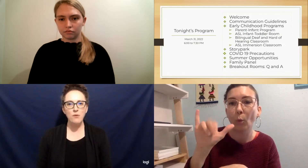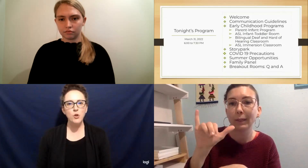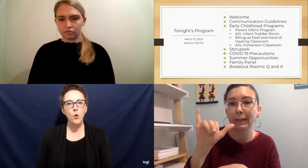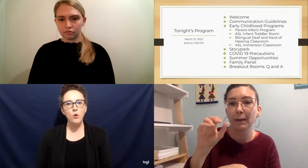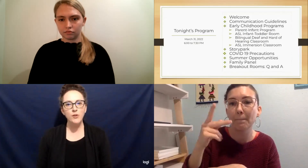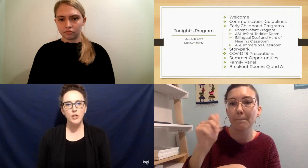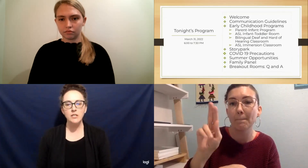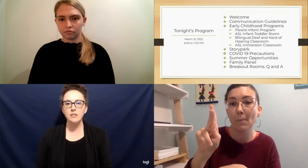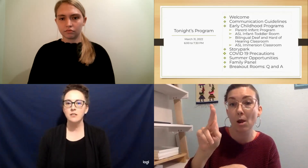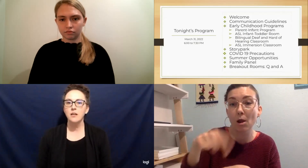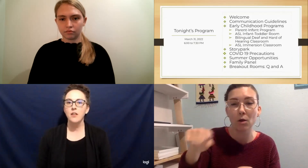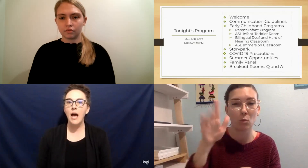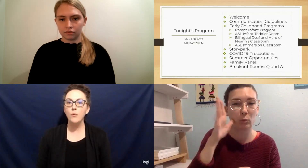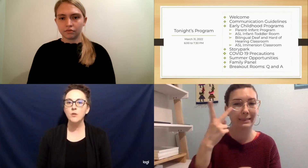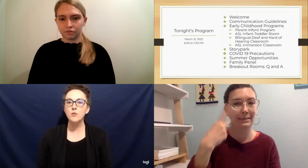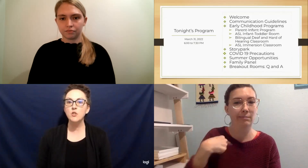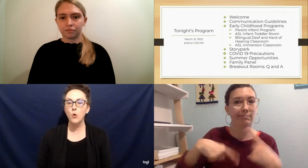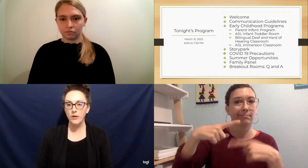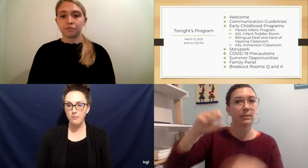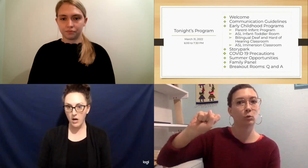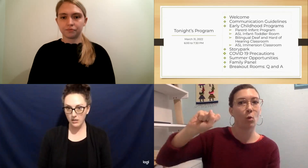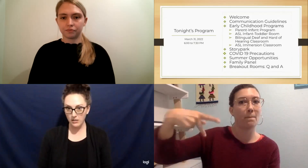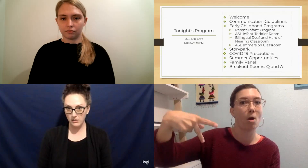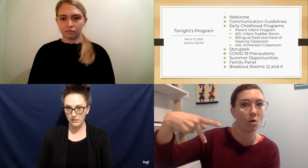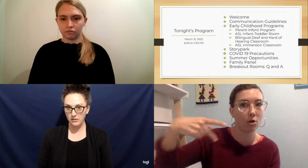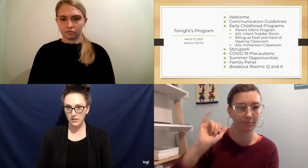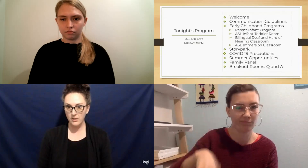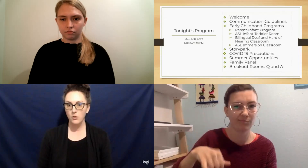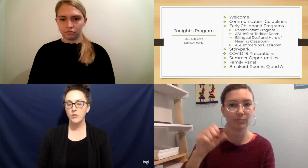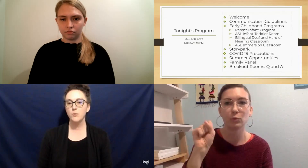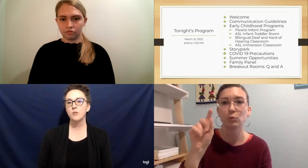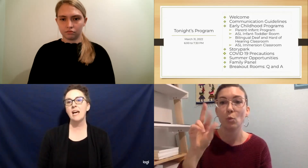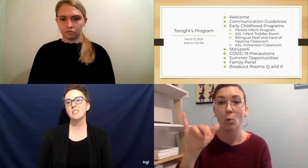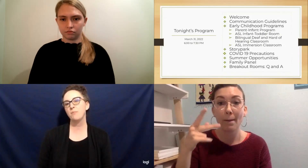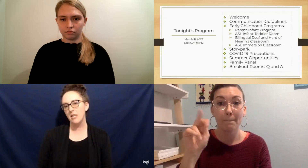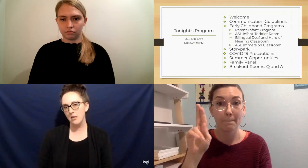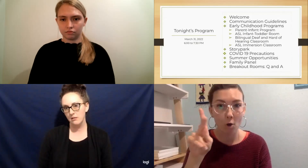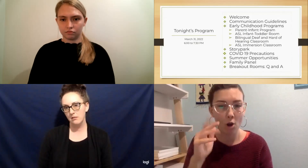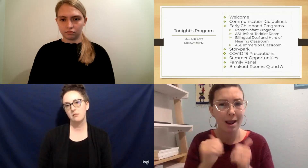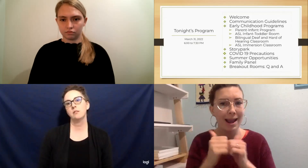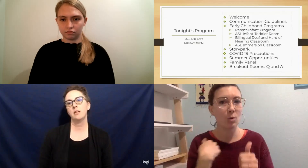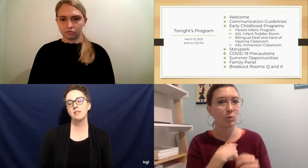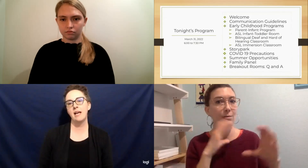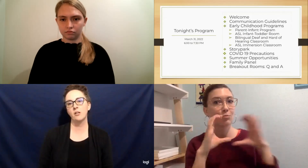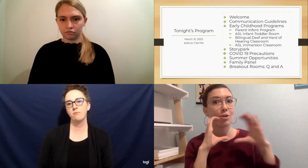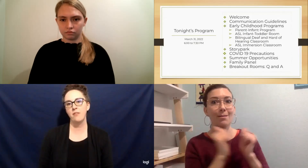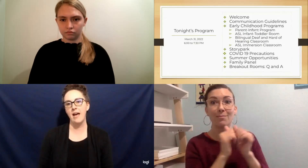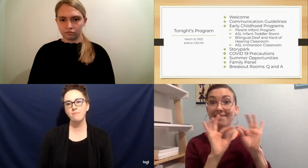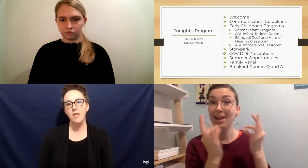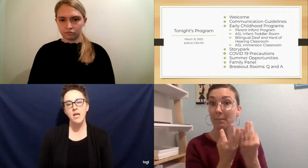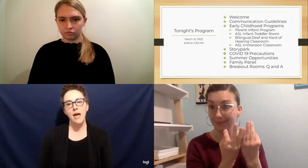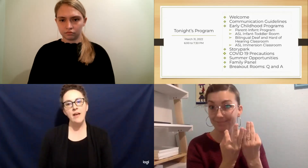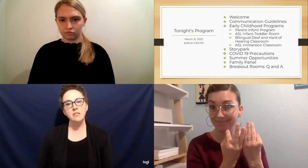then we'll go over how we use Story Park, which we use SP. That's an acronym for